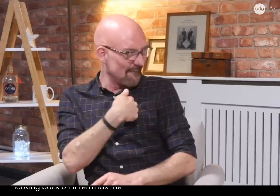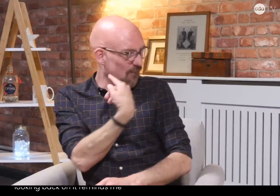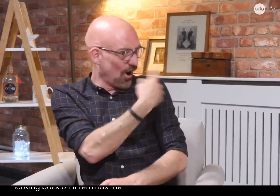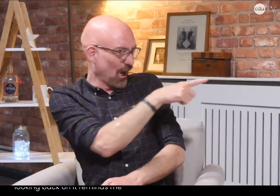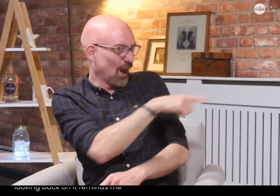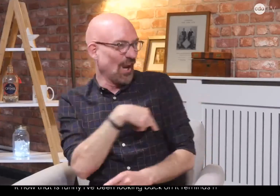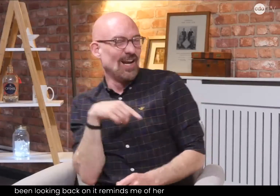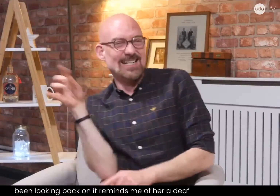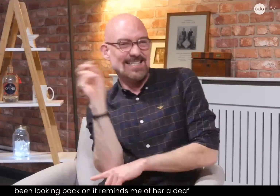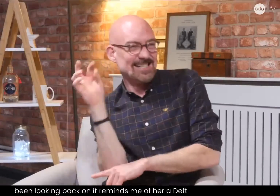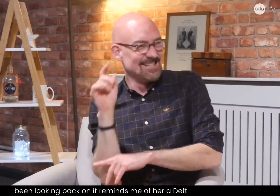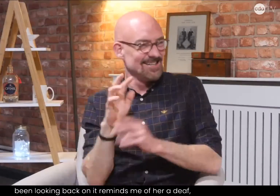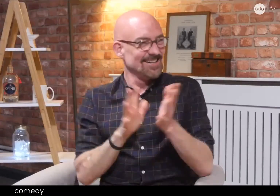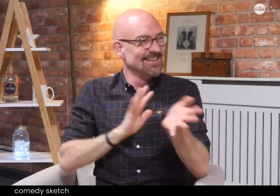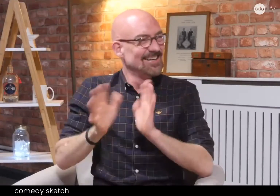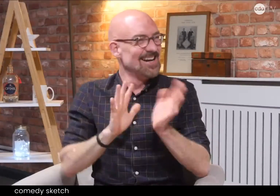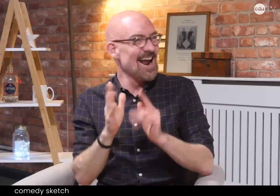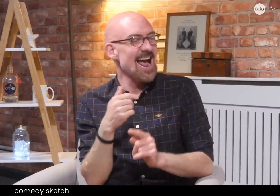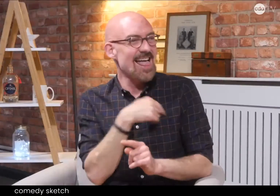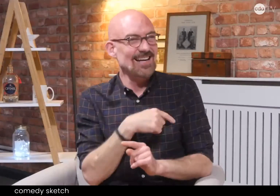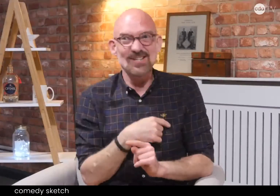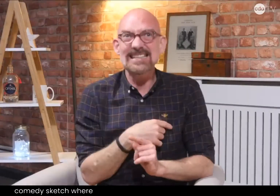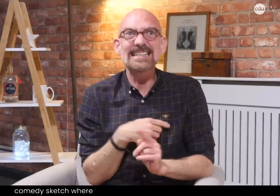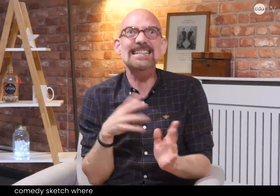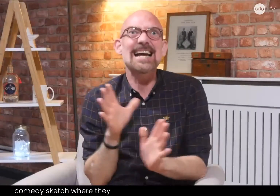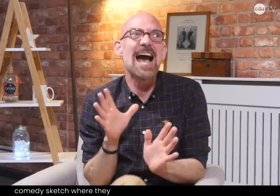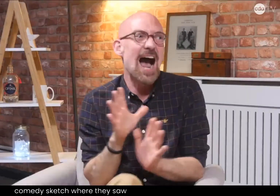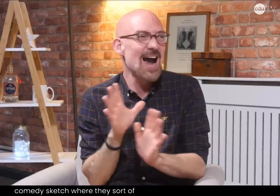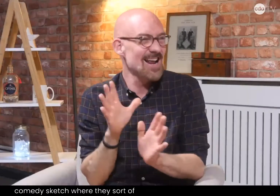sketch where they sort of were gossiping and chatting.